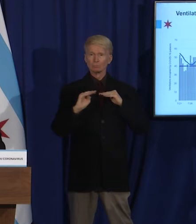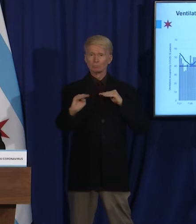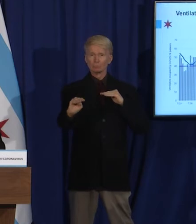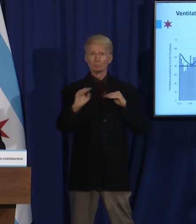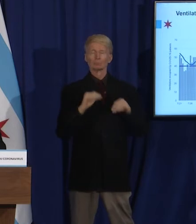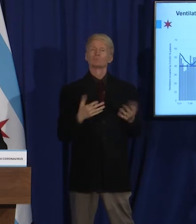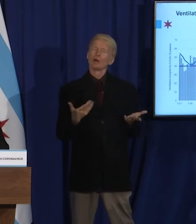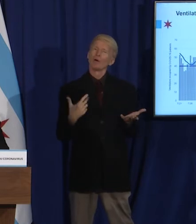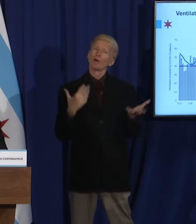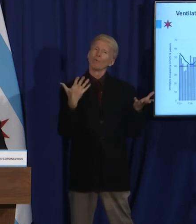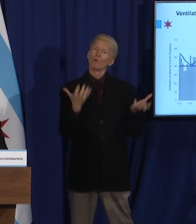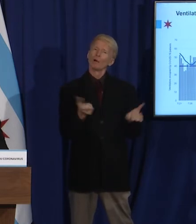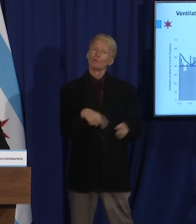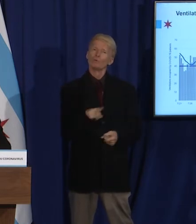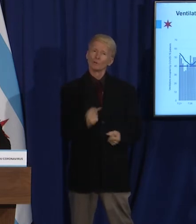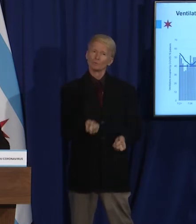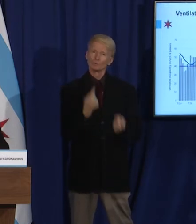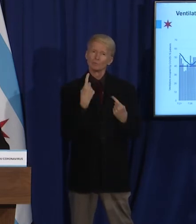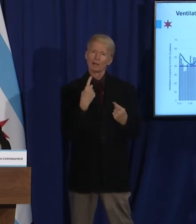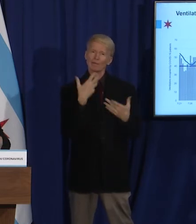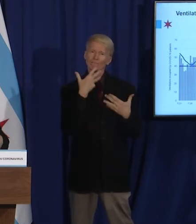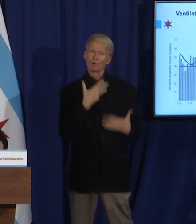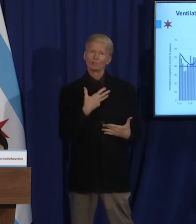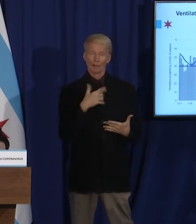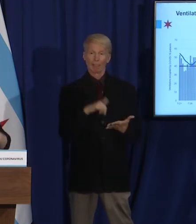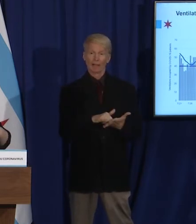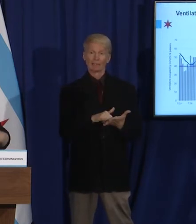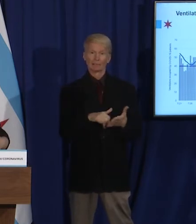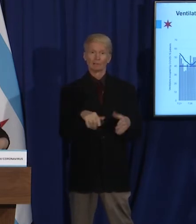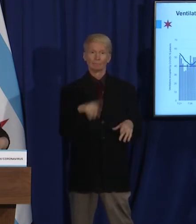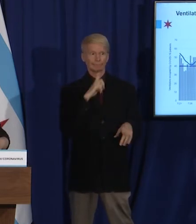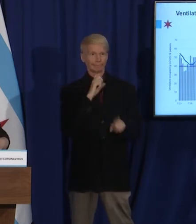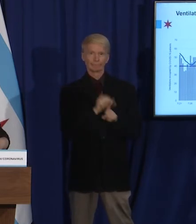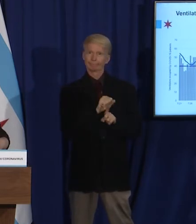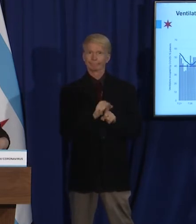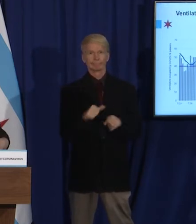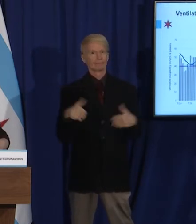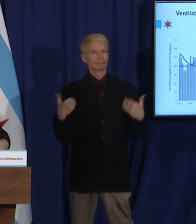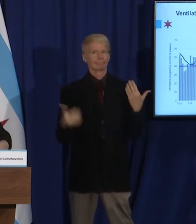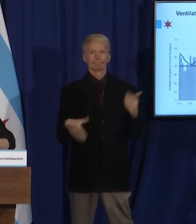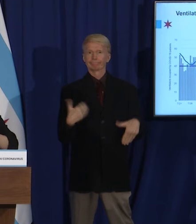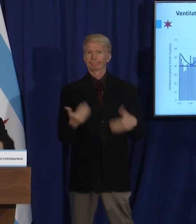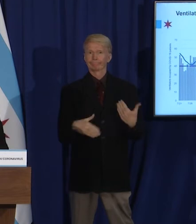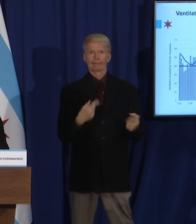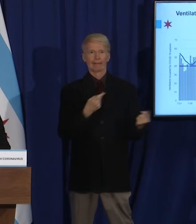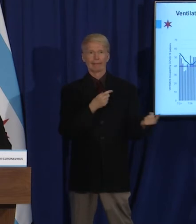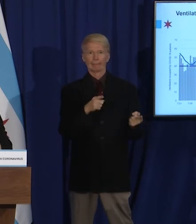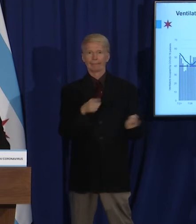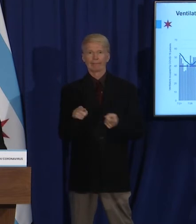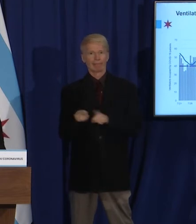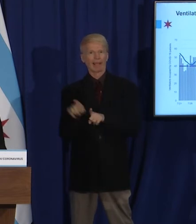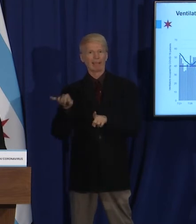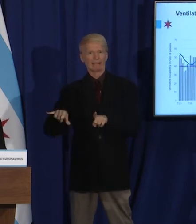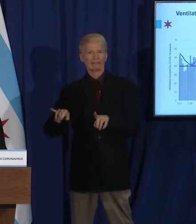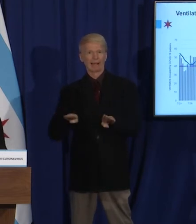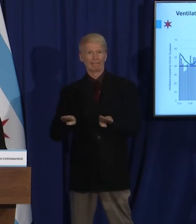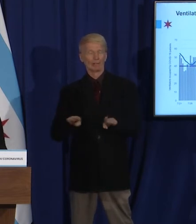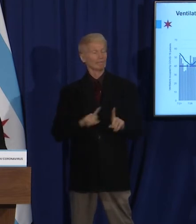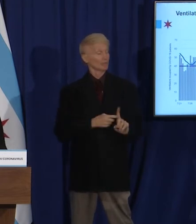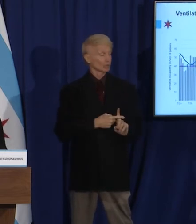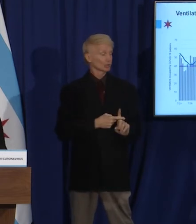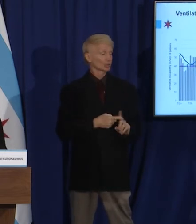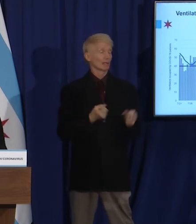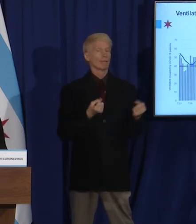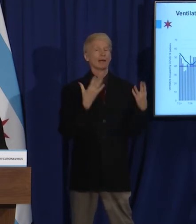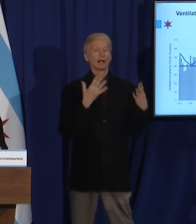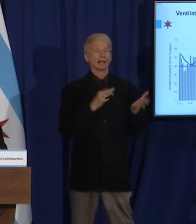to understand that unfortunately, this is the way that we see this happen. First, we see our cases